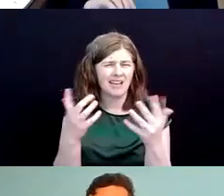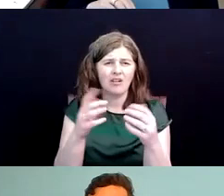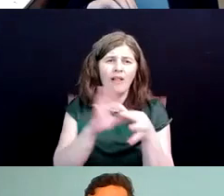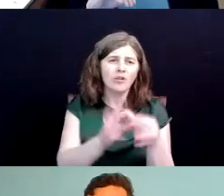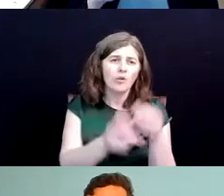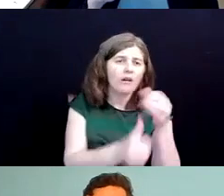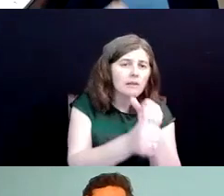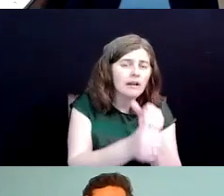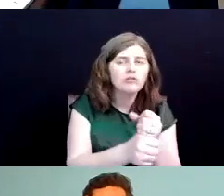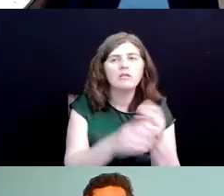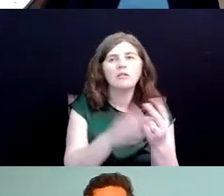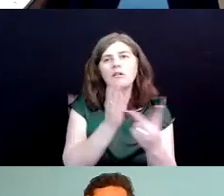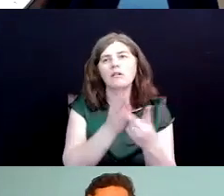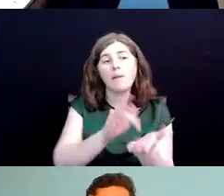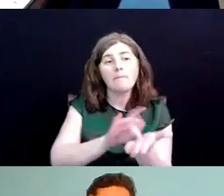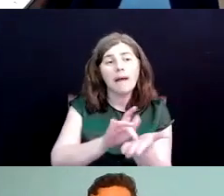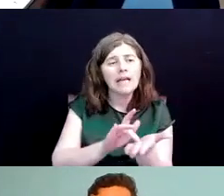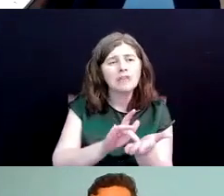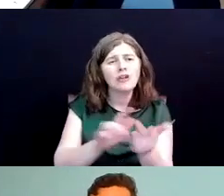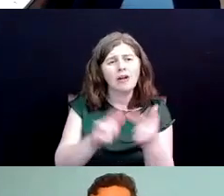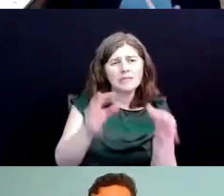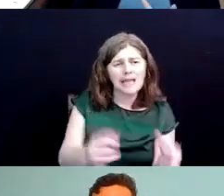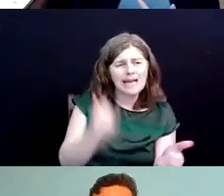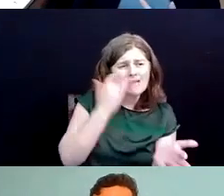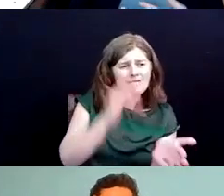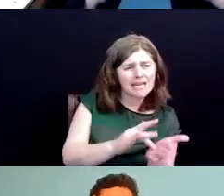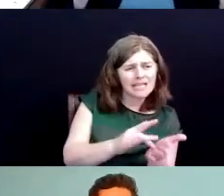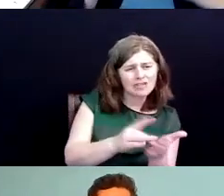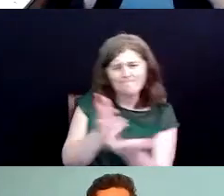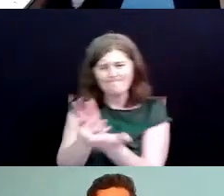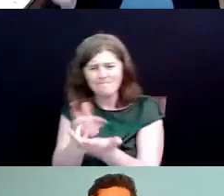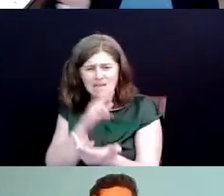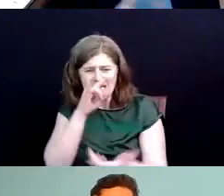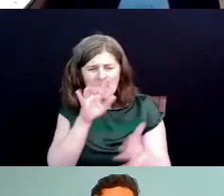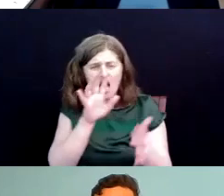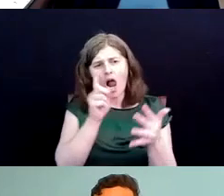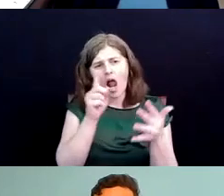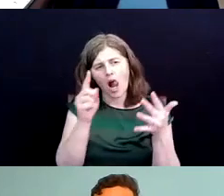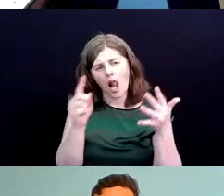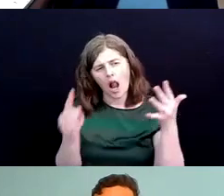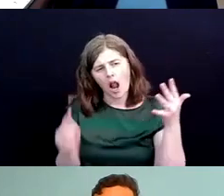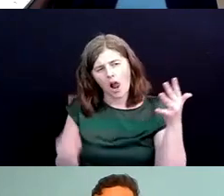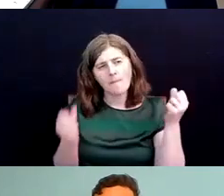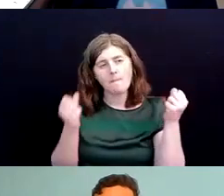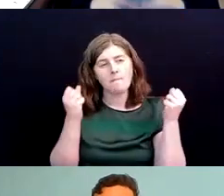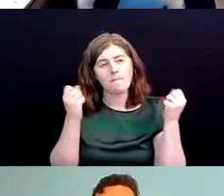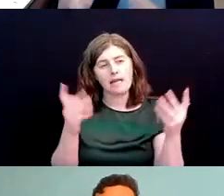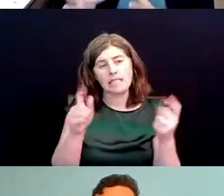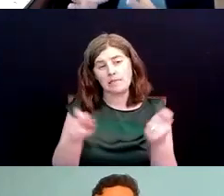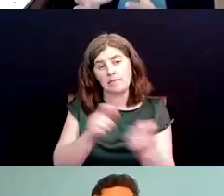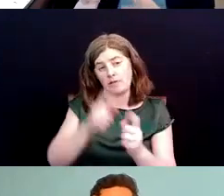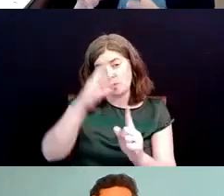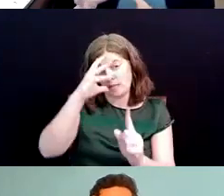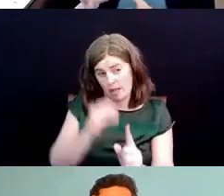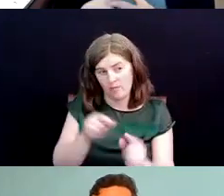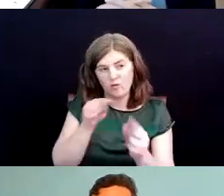on, everything from medication. How do you decide if medications are right for your child? On and on and on and on. But these are 2 that are specific to sleep. And there's also one